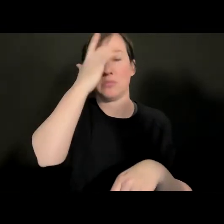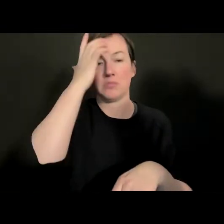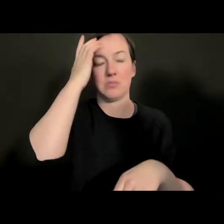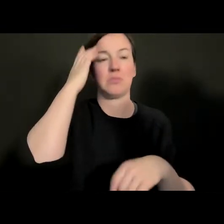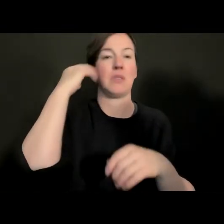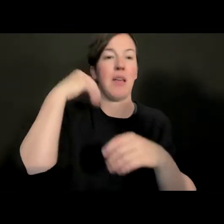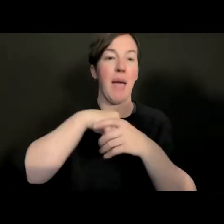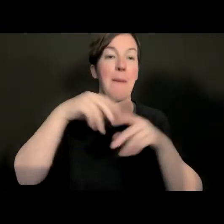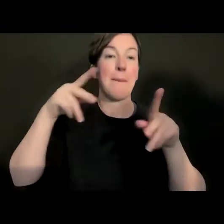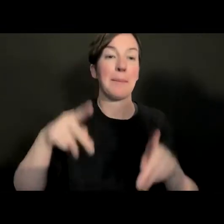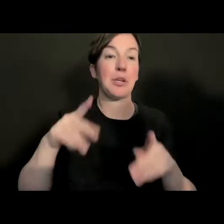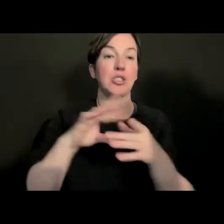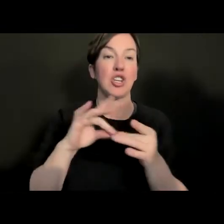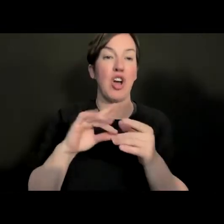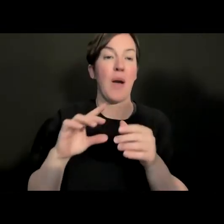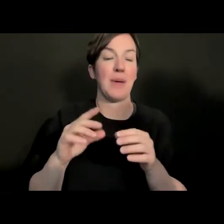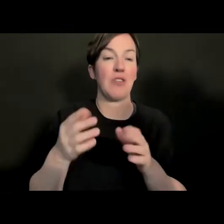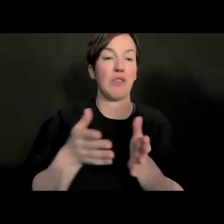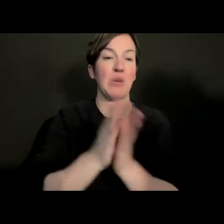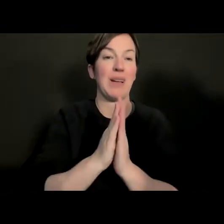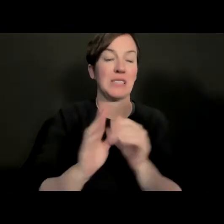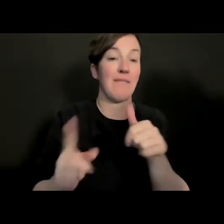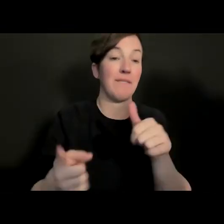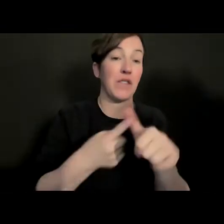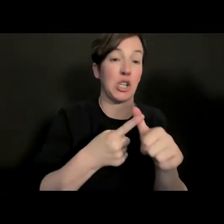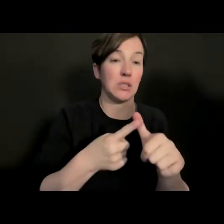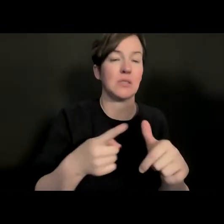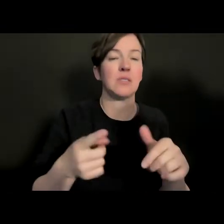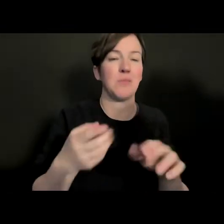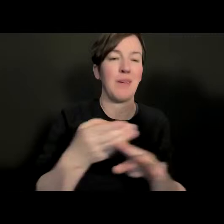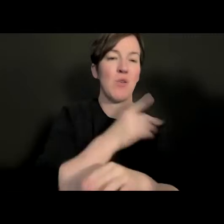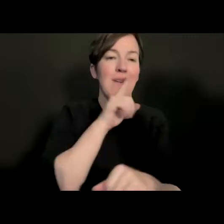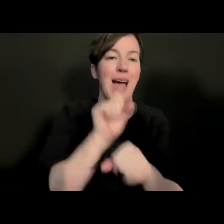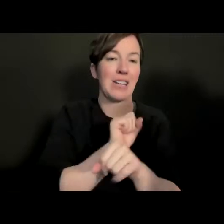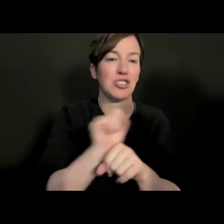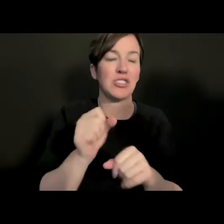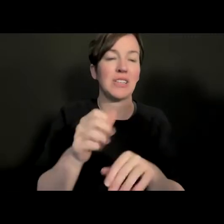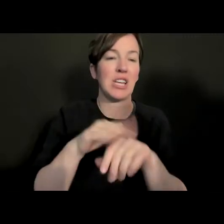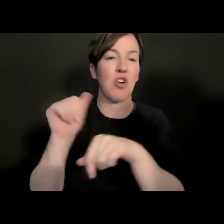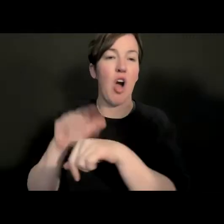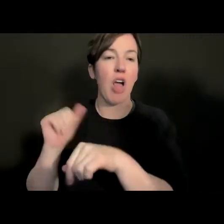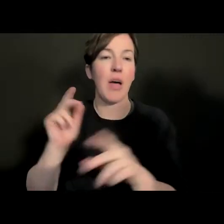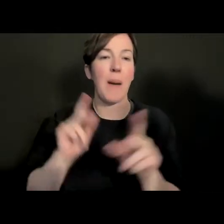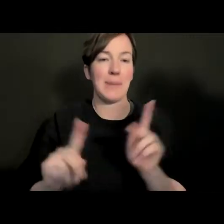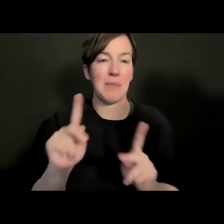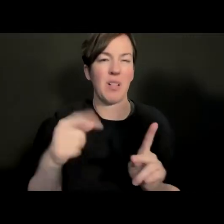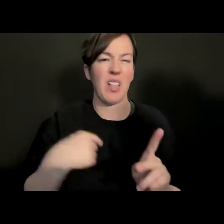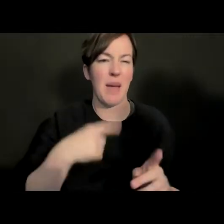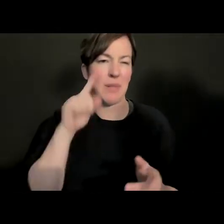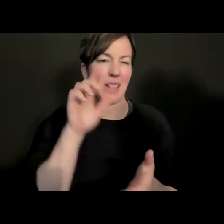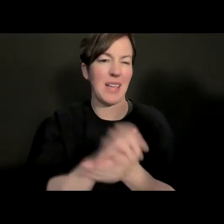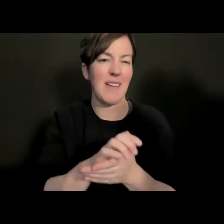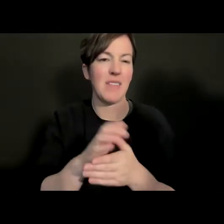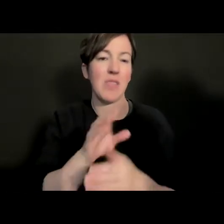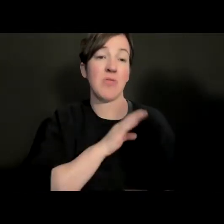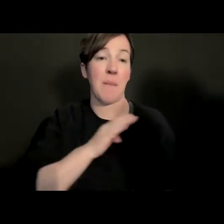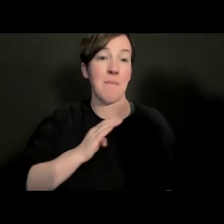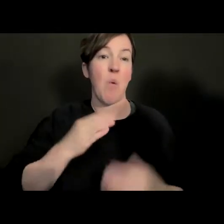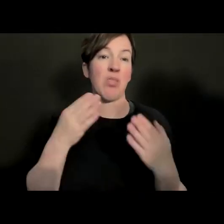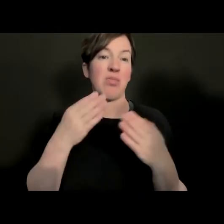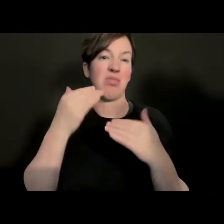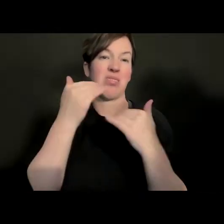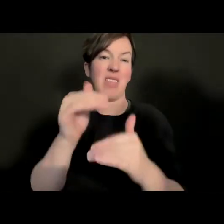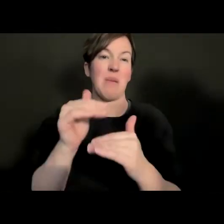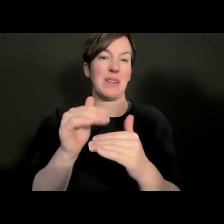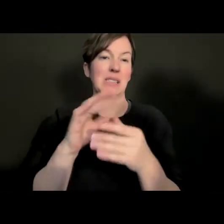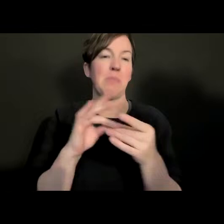in-person comment requests first. And before we actually call on people, I believe the board limits the public comment